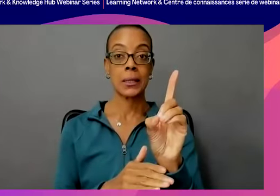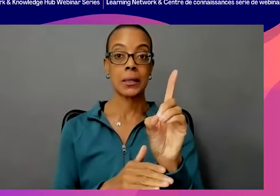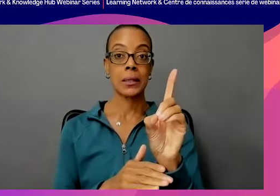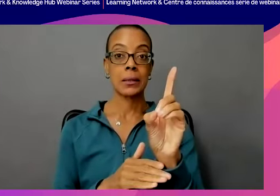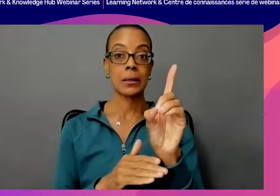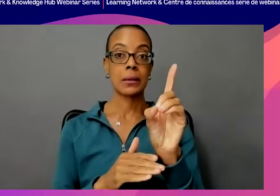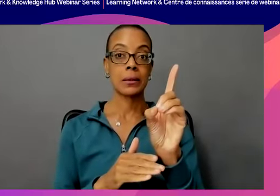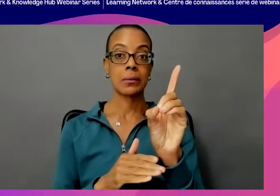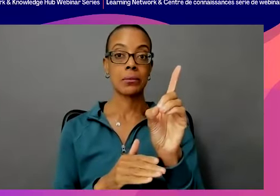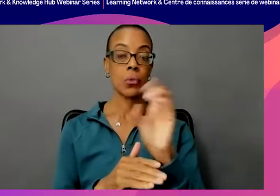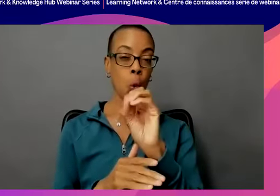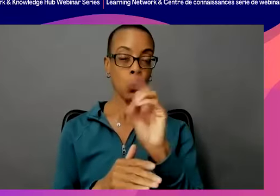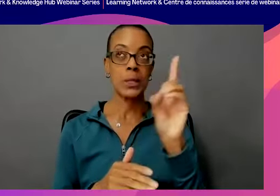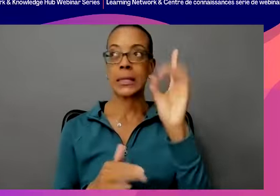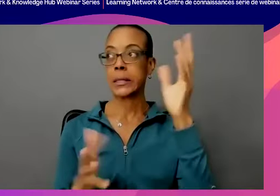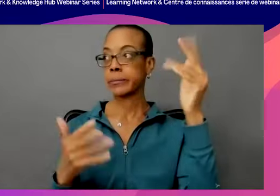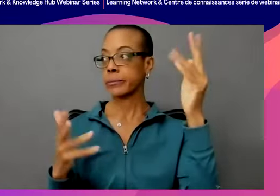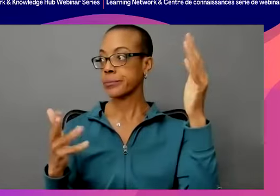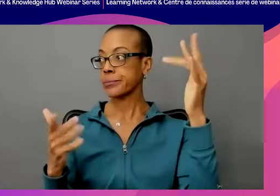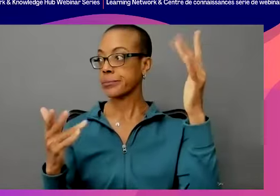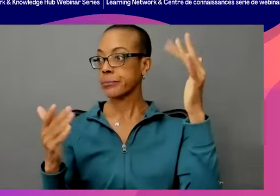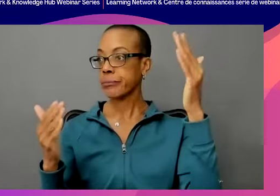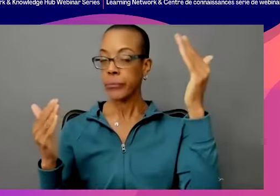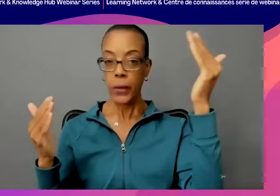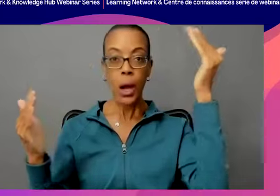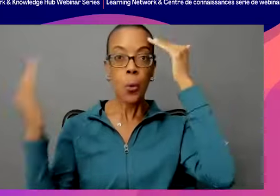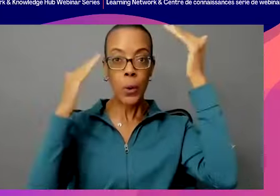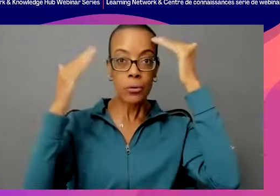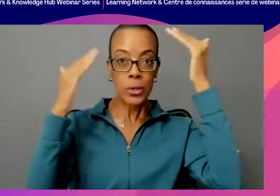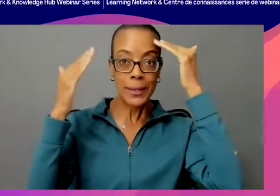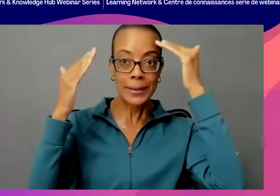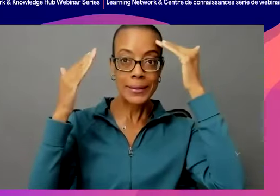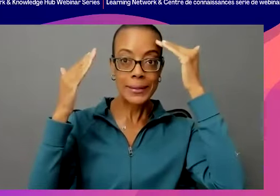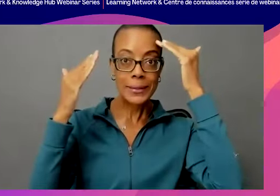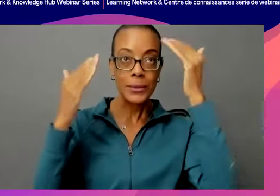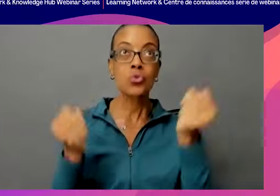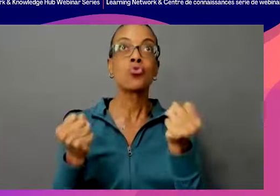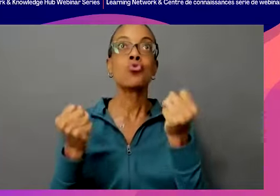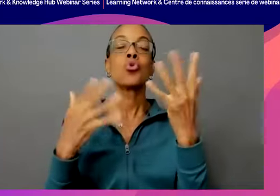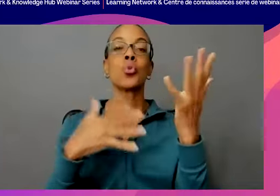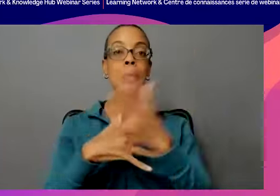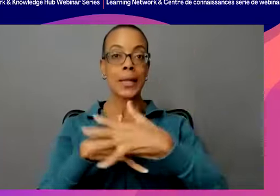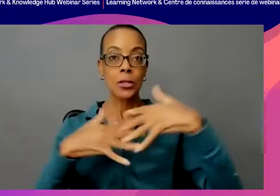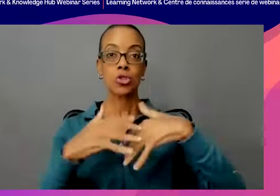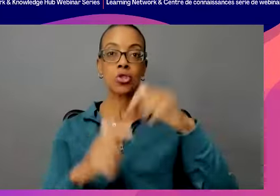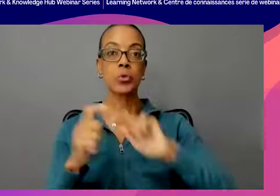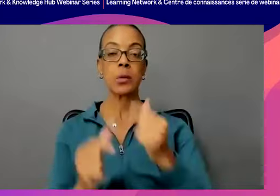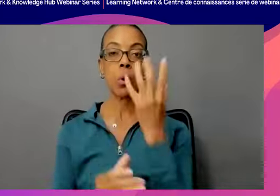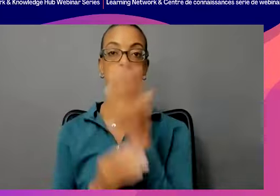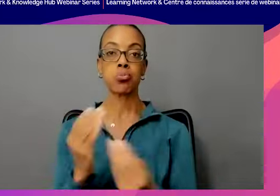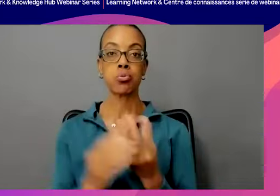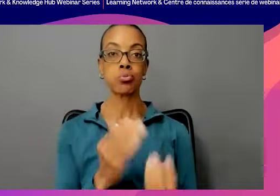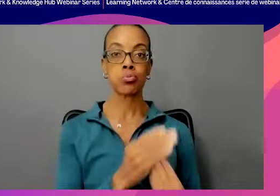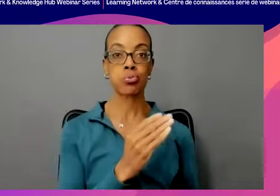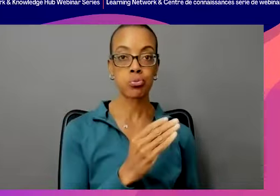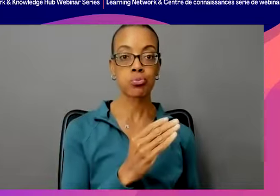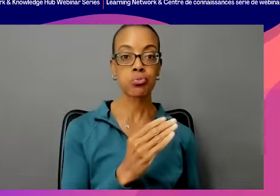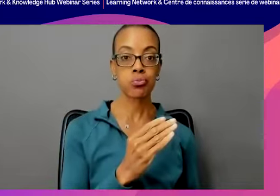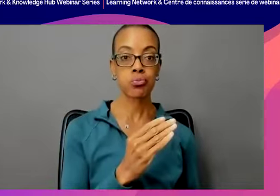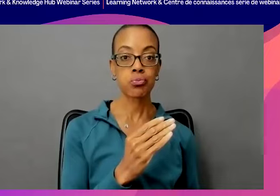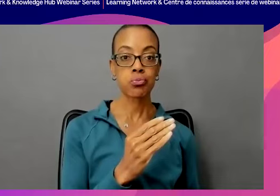awareness, we're losing so many of our Indigenous folks that are top of the list, as in the research